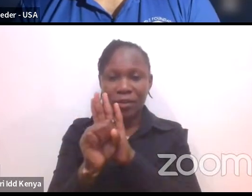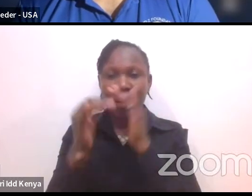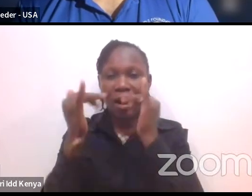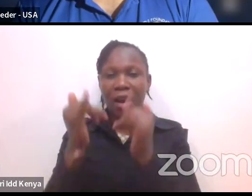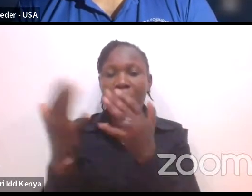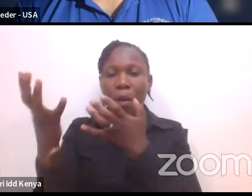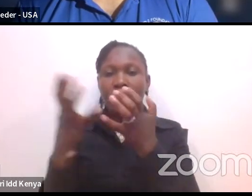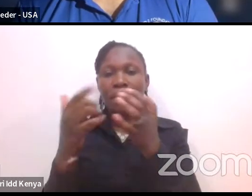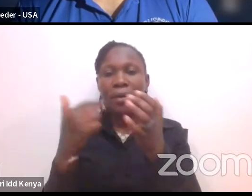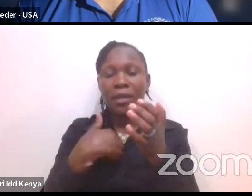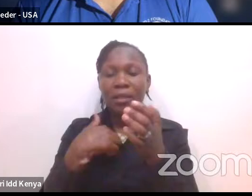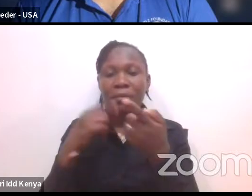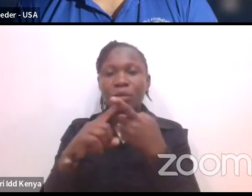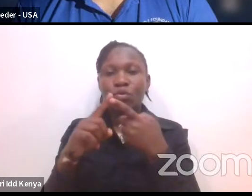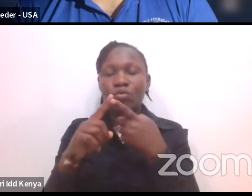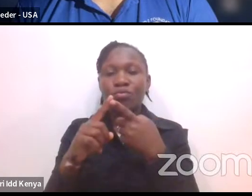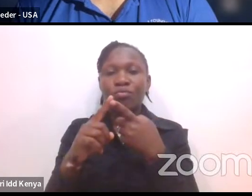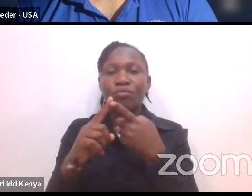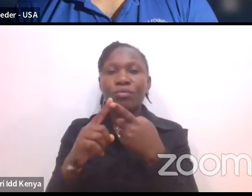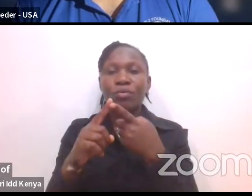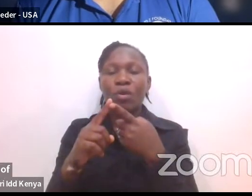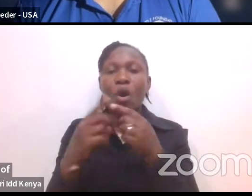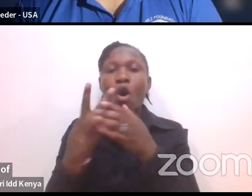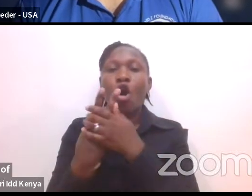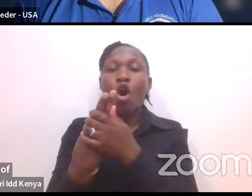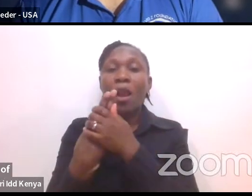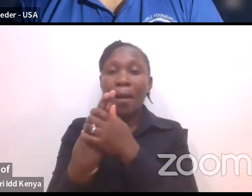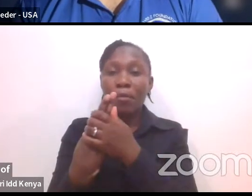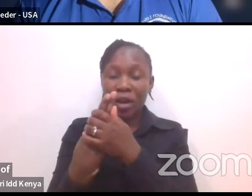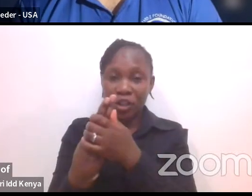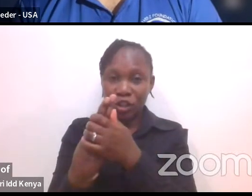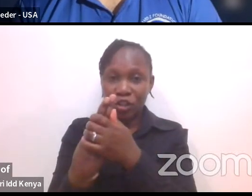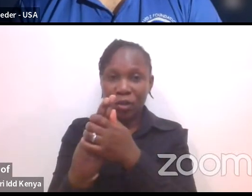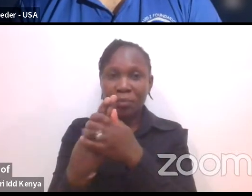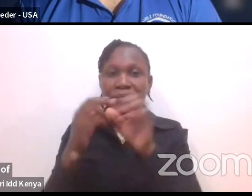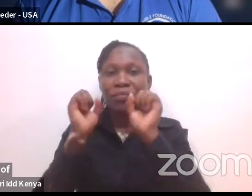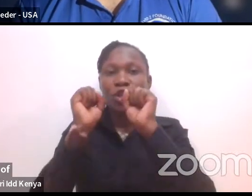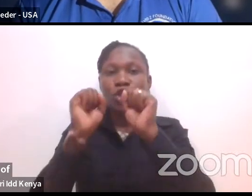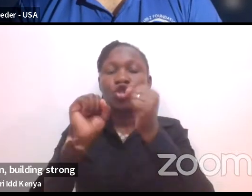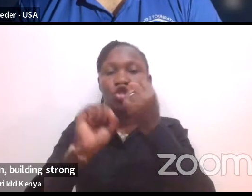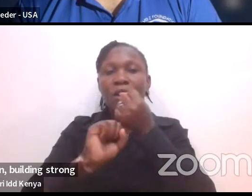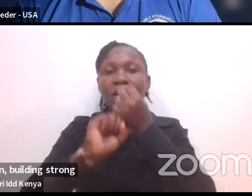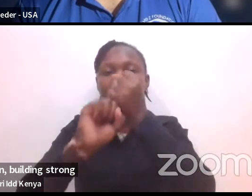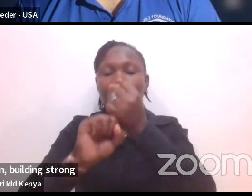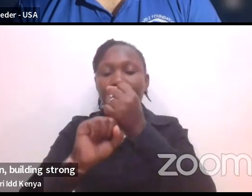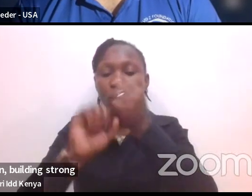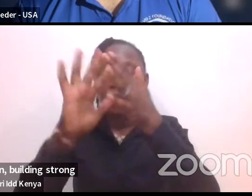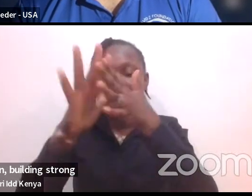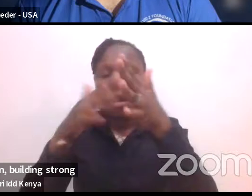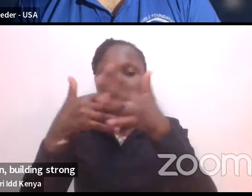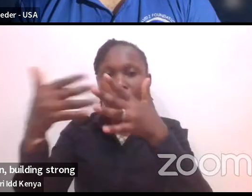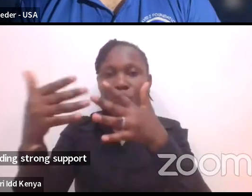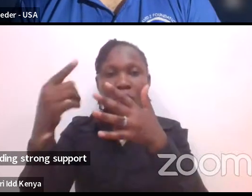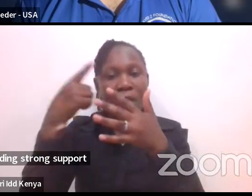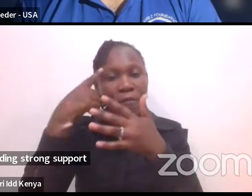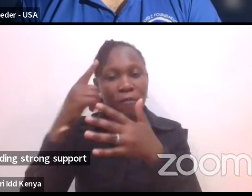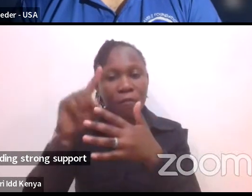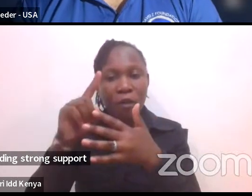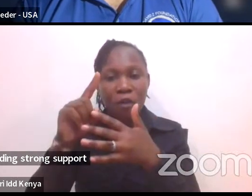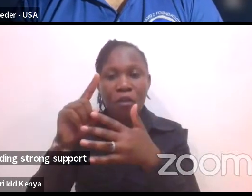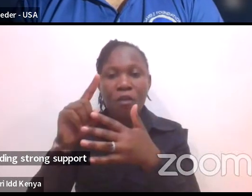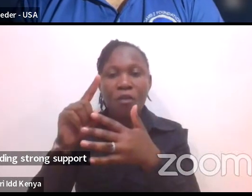of collaboration, building strong support networks for the population that we're